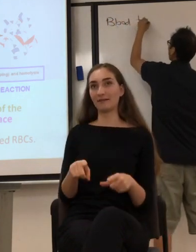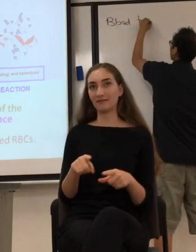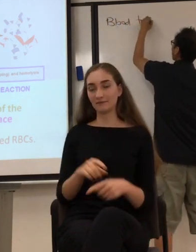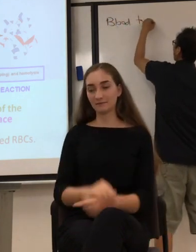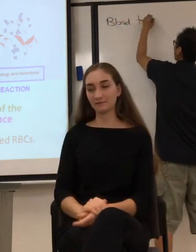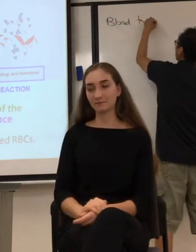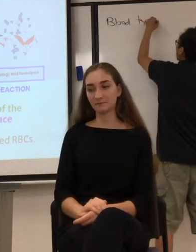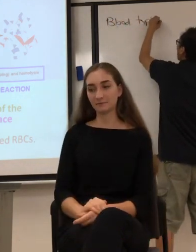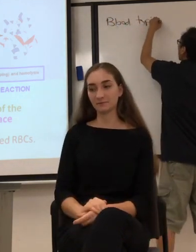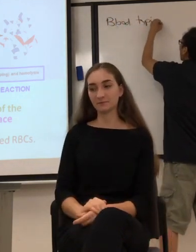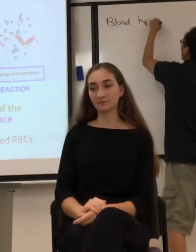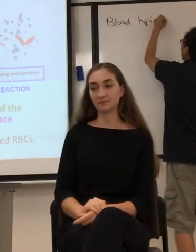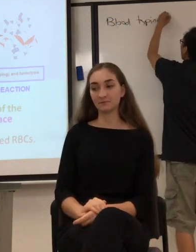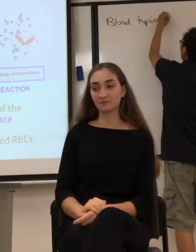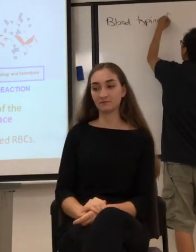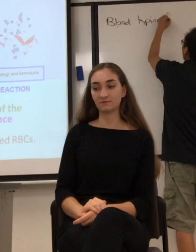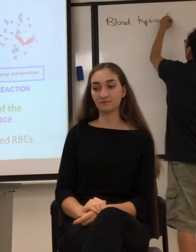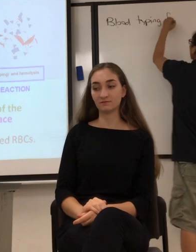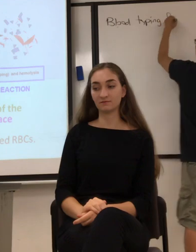Blood typing